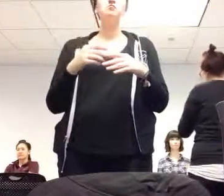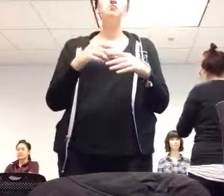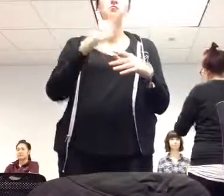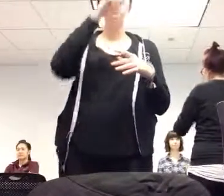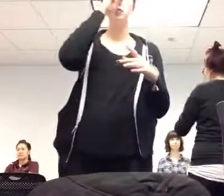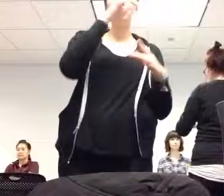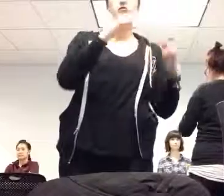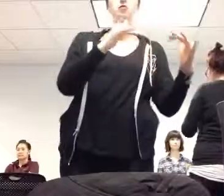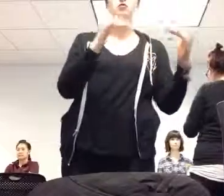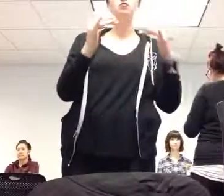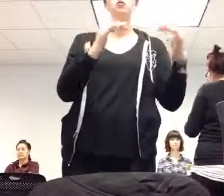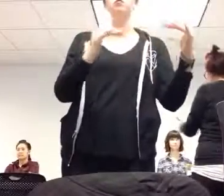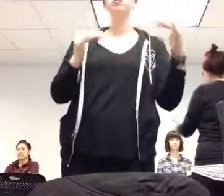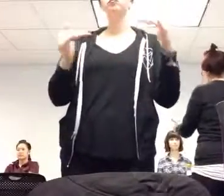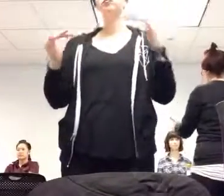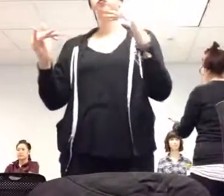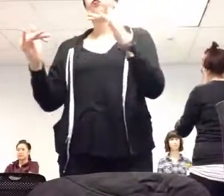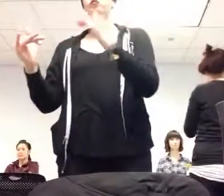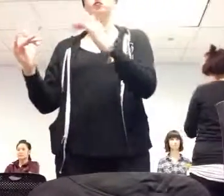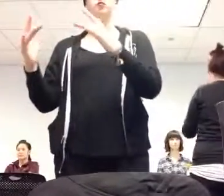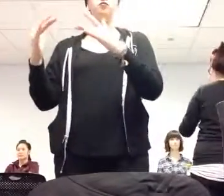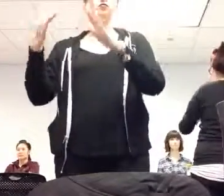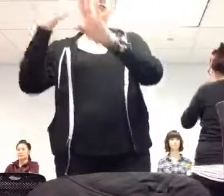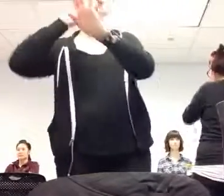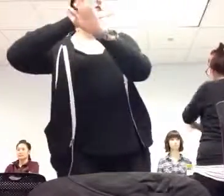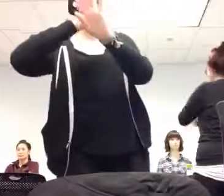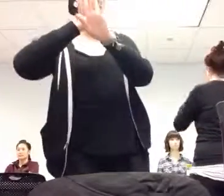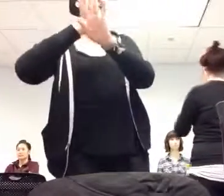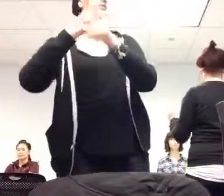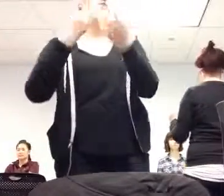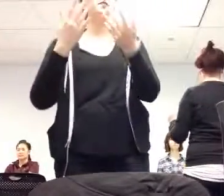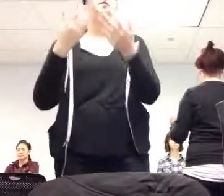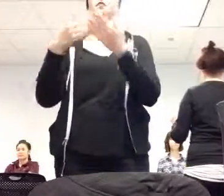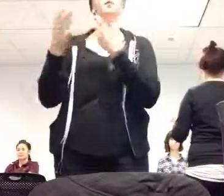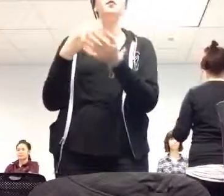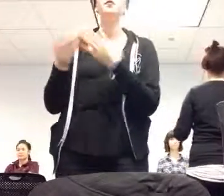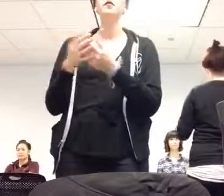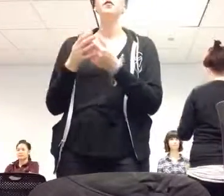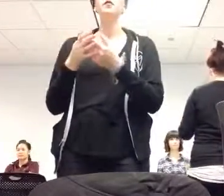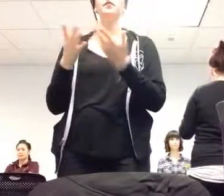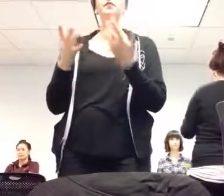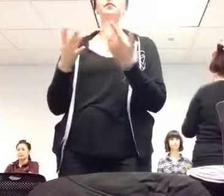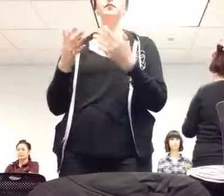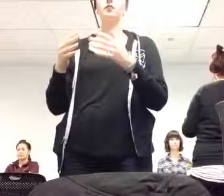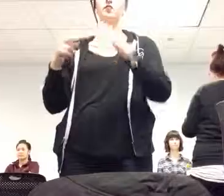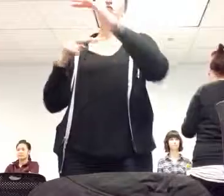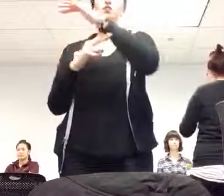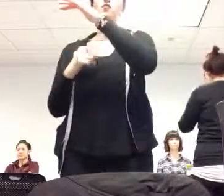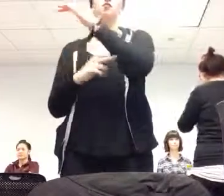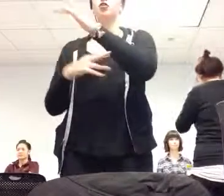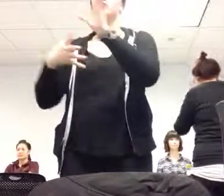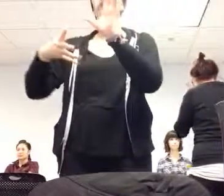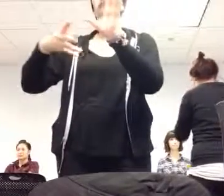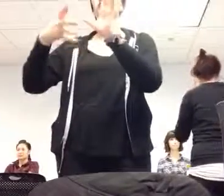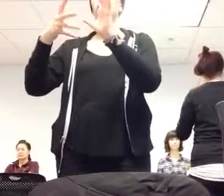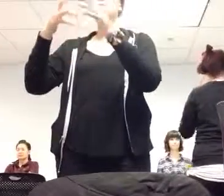gone. One thing that a lot of people in the United States don't pay too much attention to is this, the